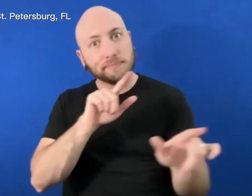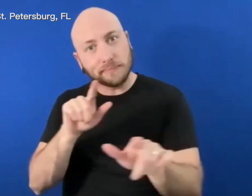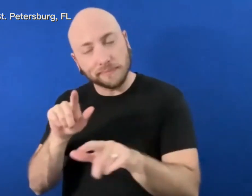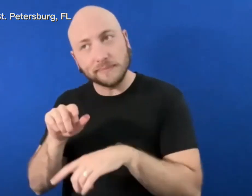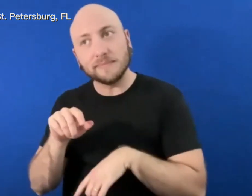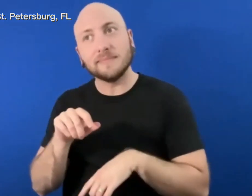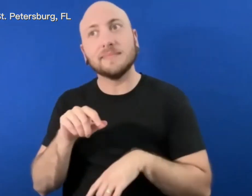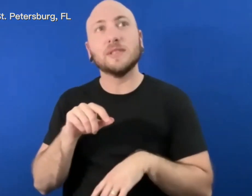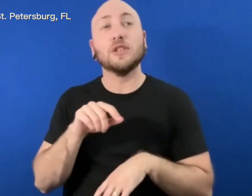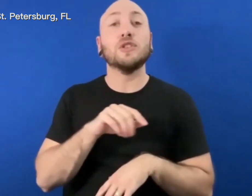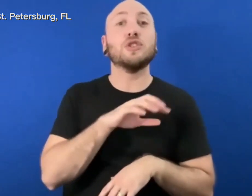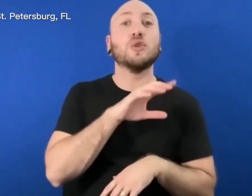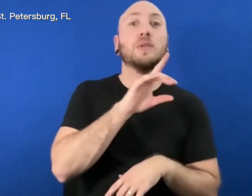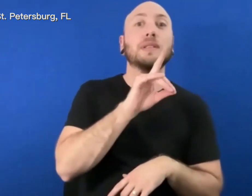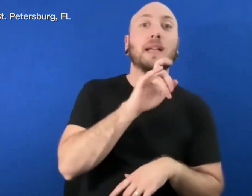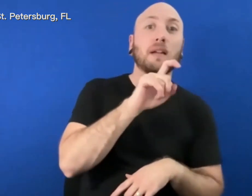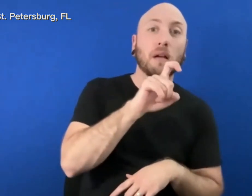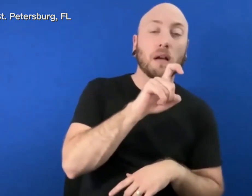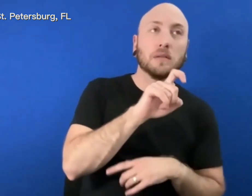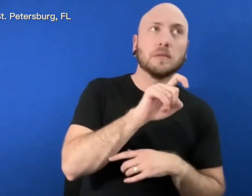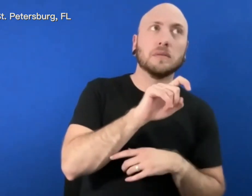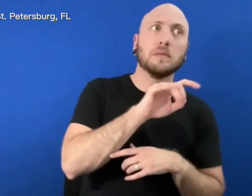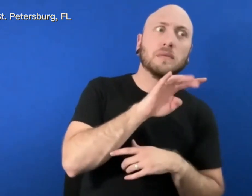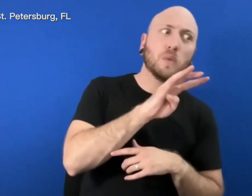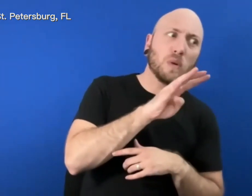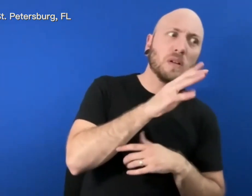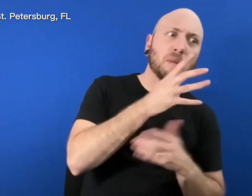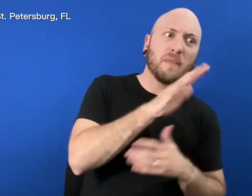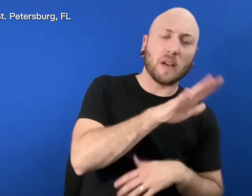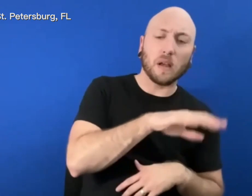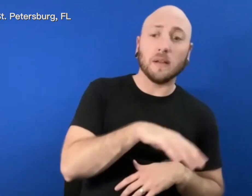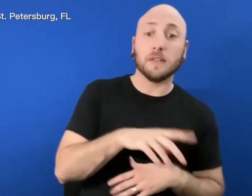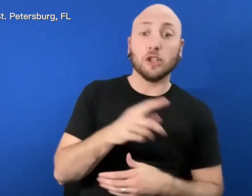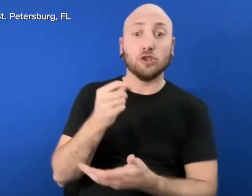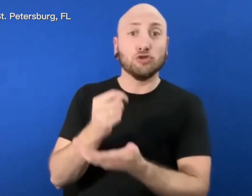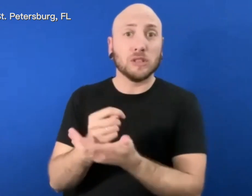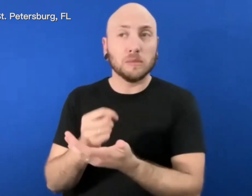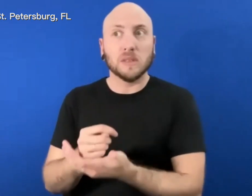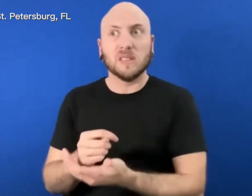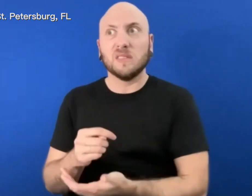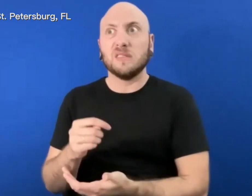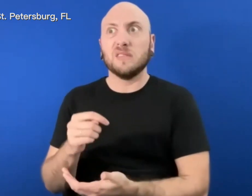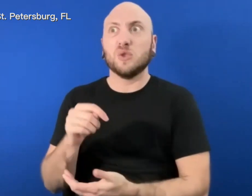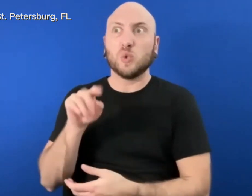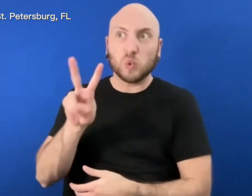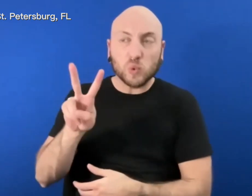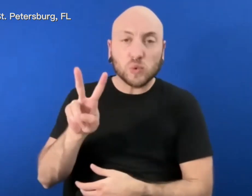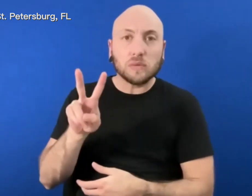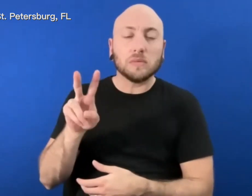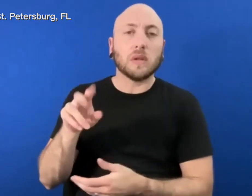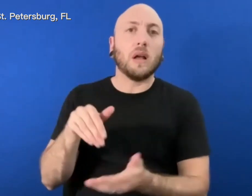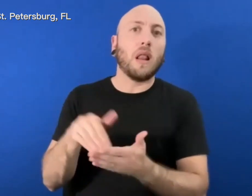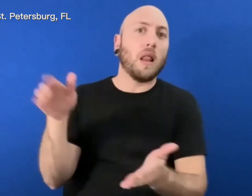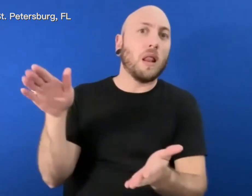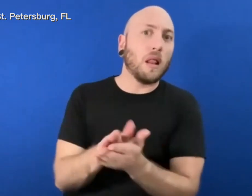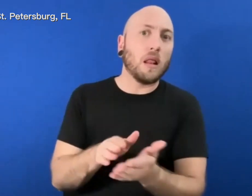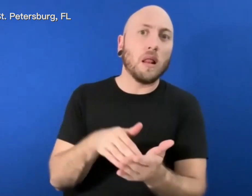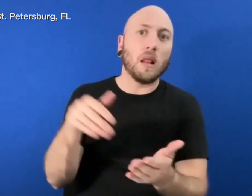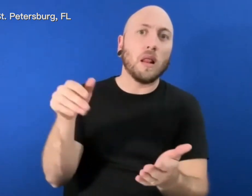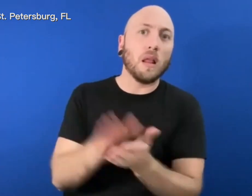treatment centers, and I just kept relapsing. I just like could not stay sober. And my life got like